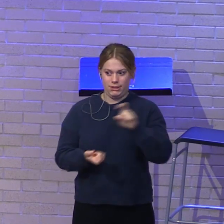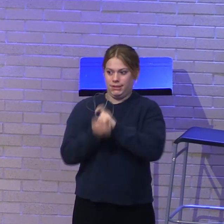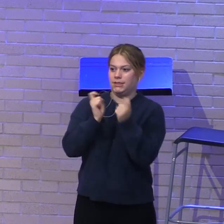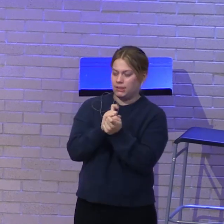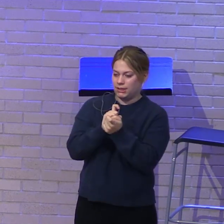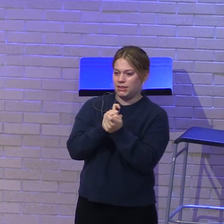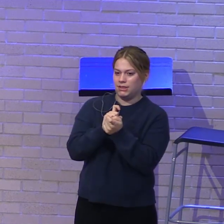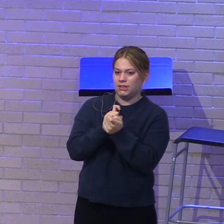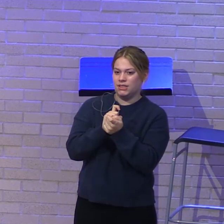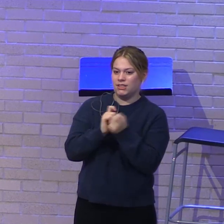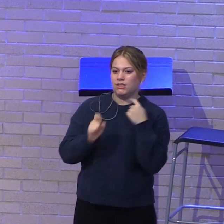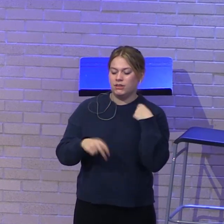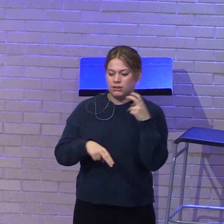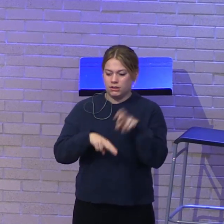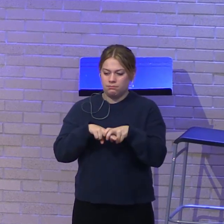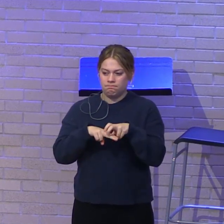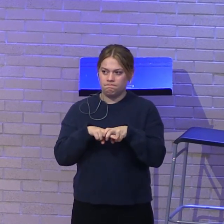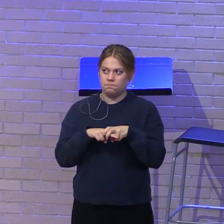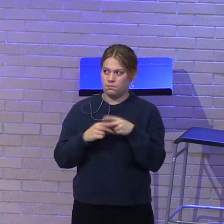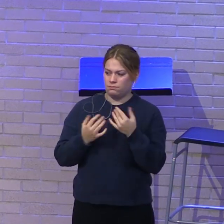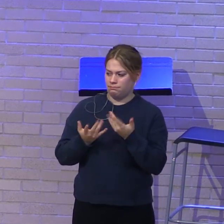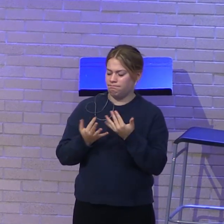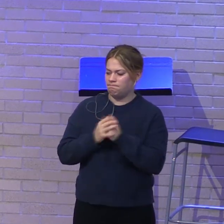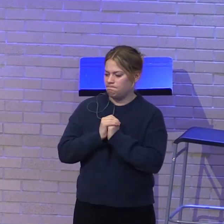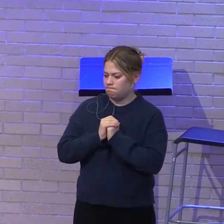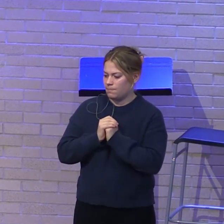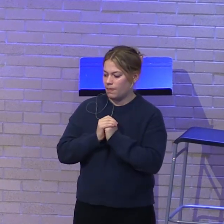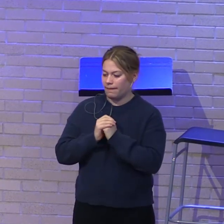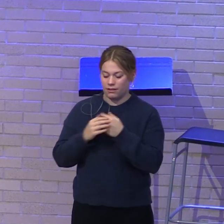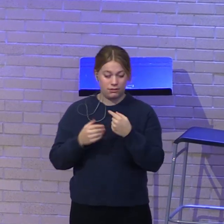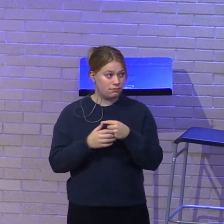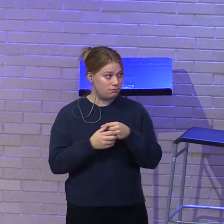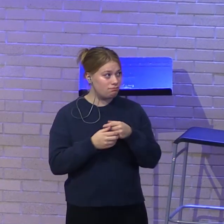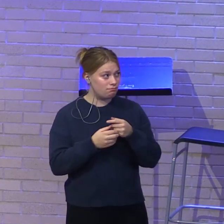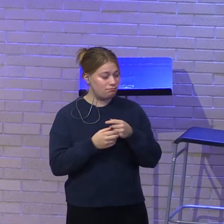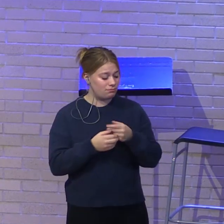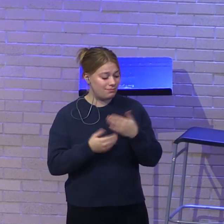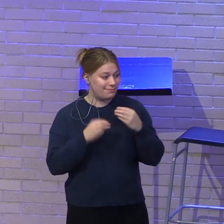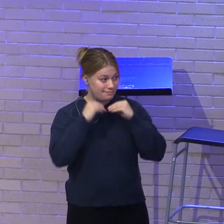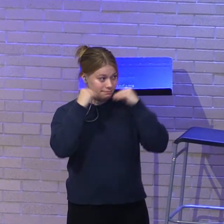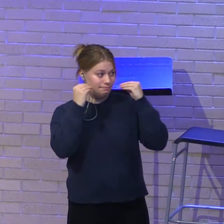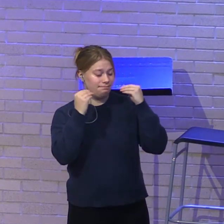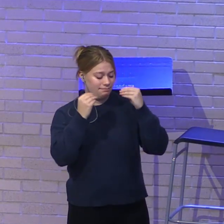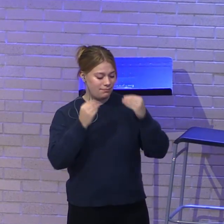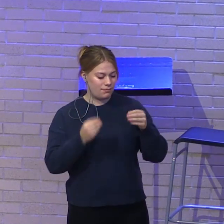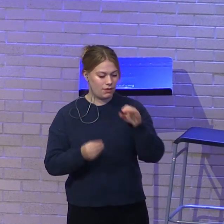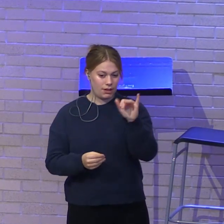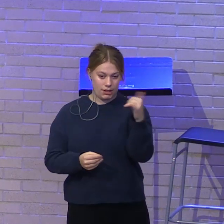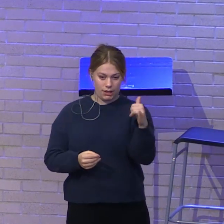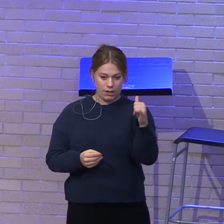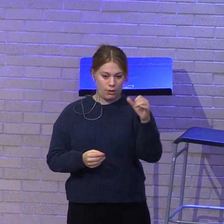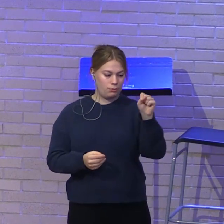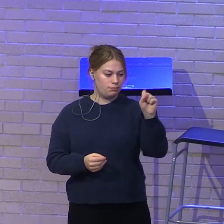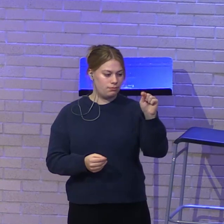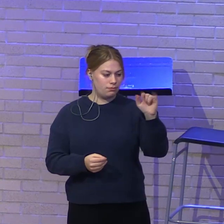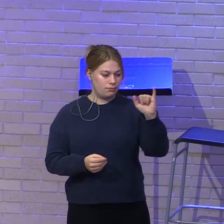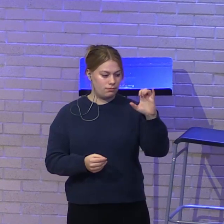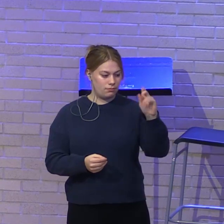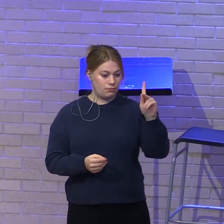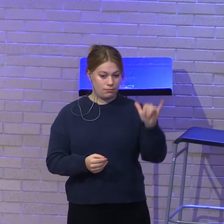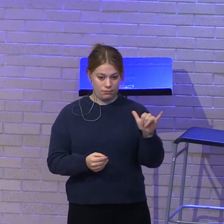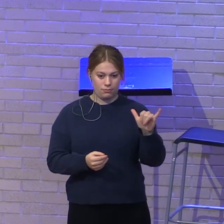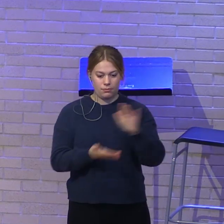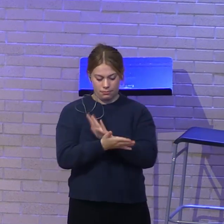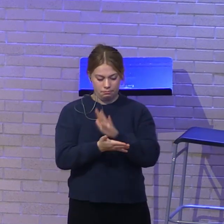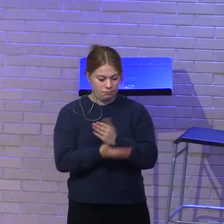But as I was sitting there waiting for her, she looked up at me and smiled again and handed me a yellow sticky note. As I took the note and held